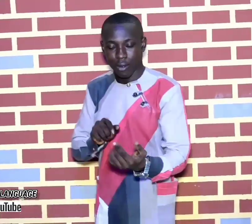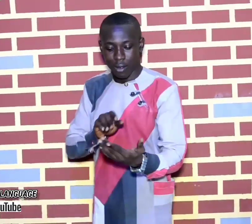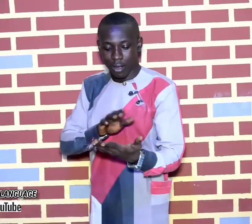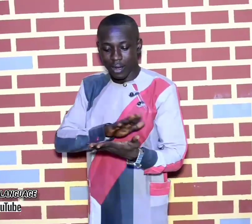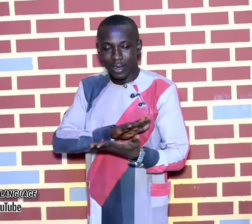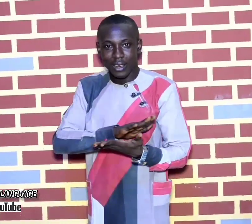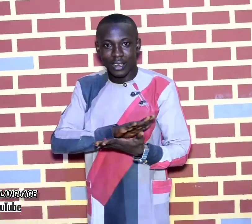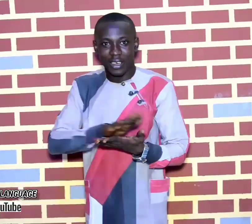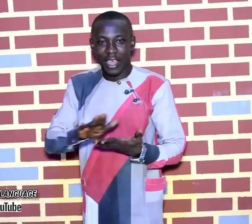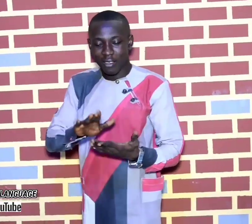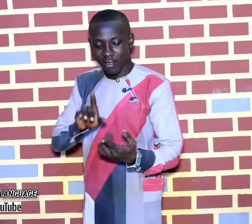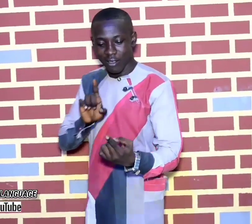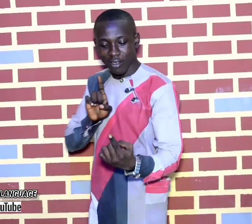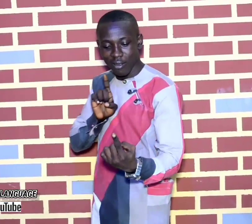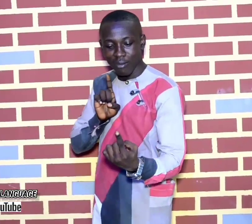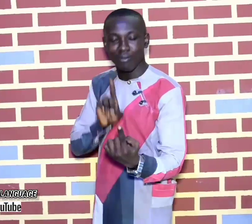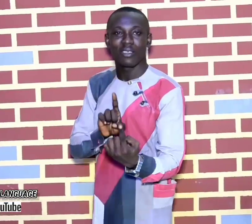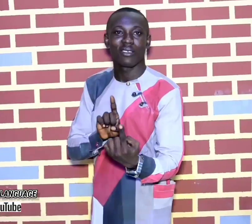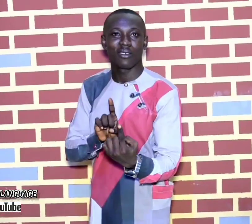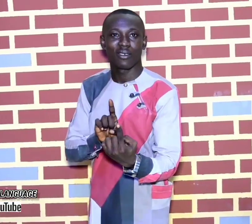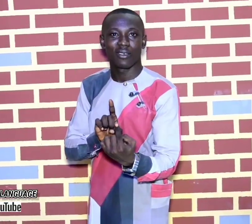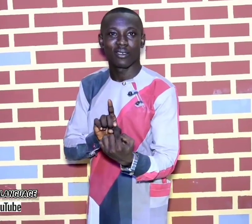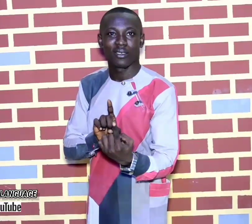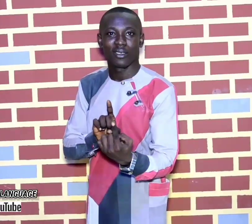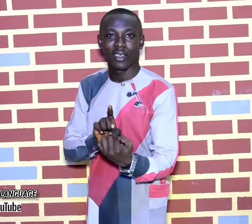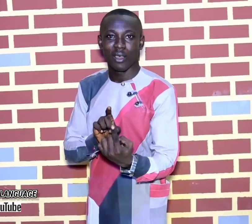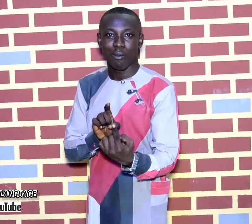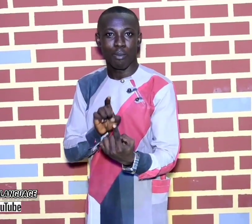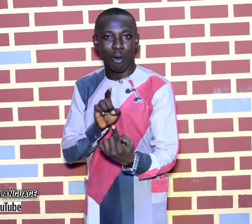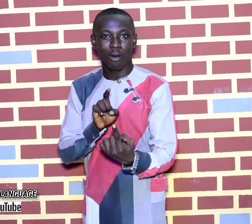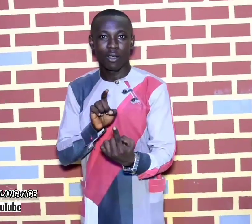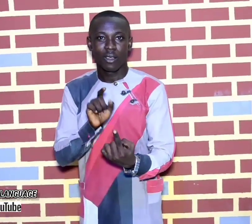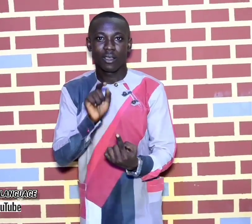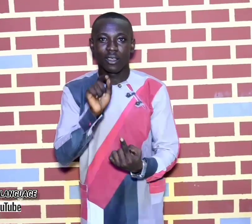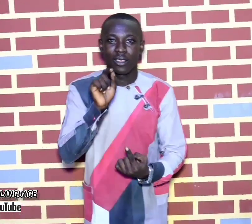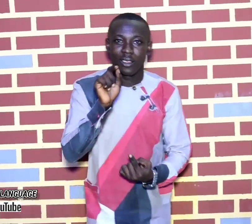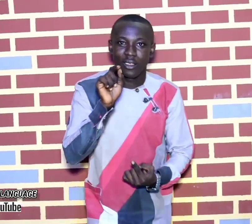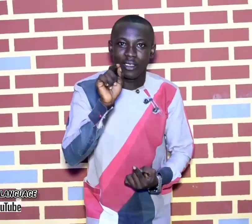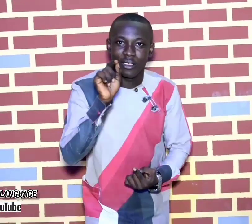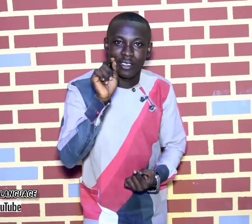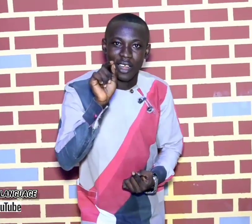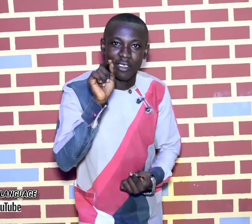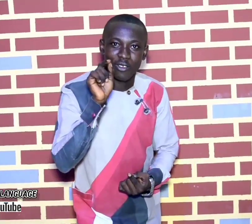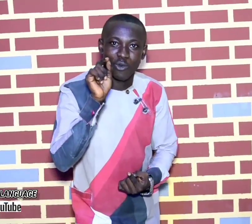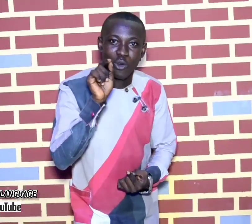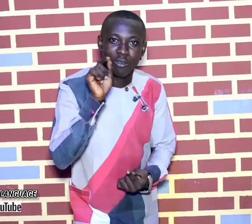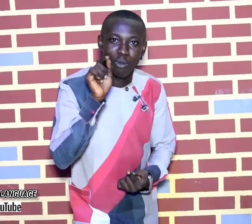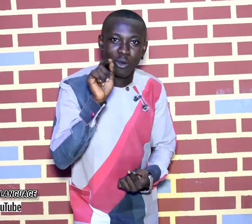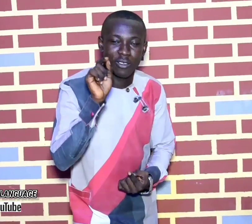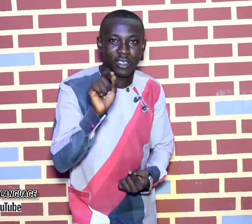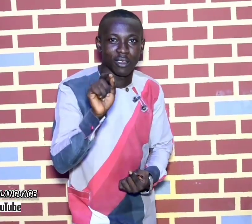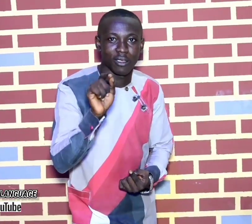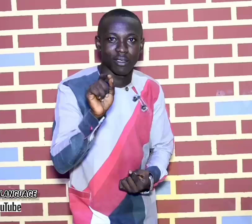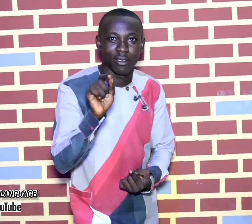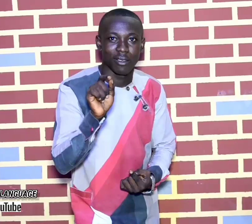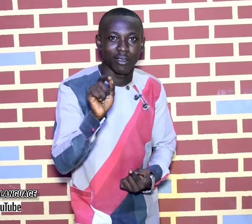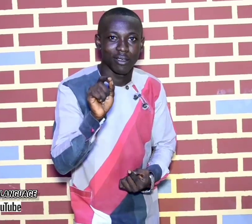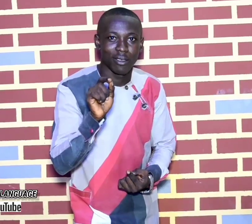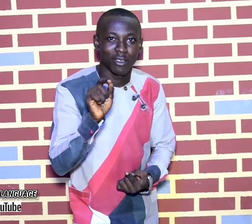Now, nice meeting you. But there is one more thing. You